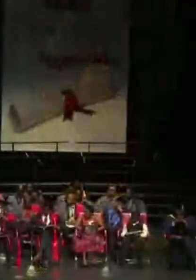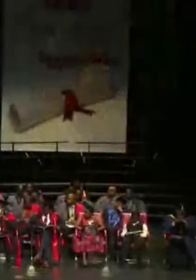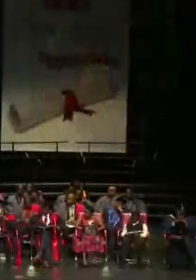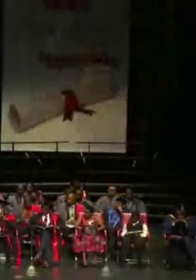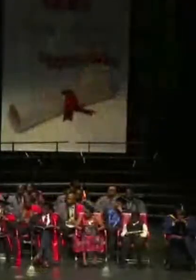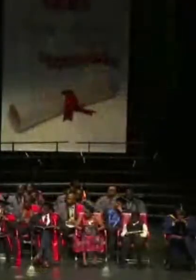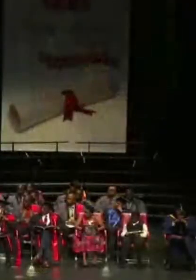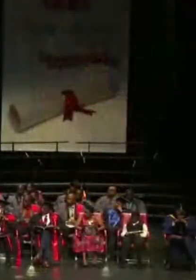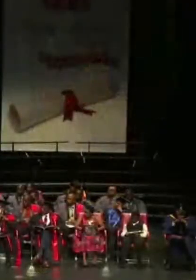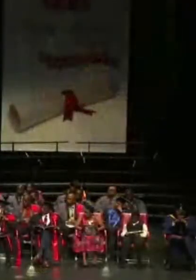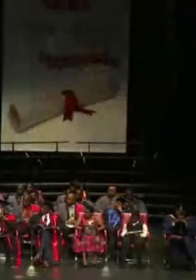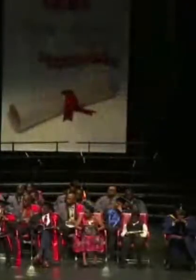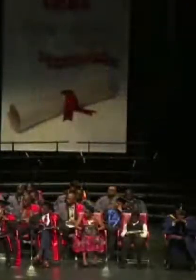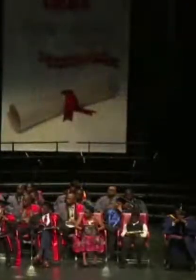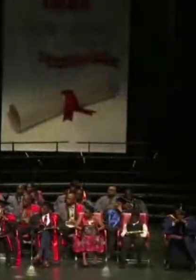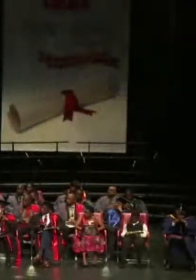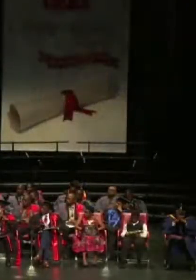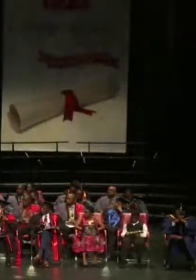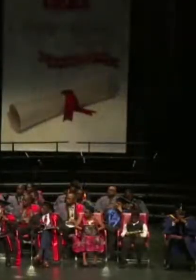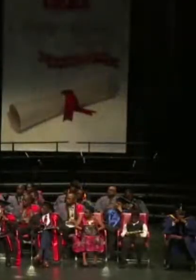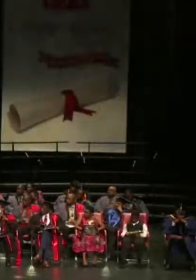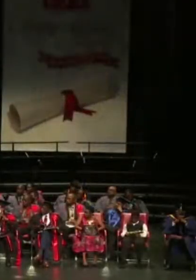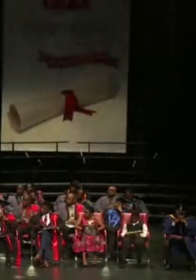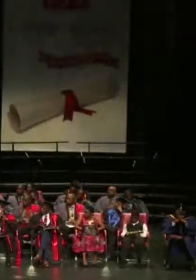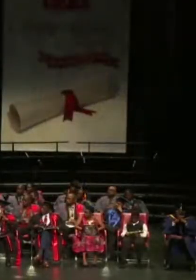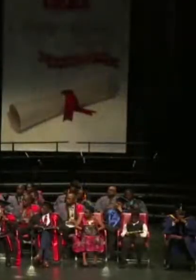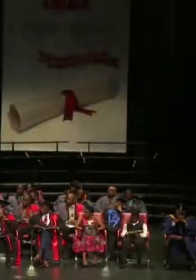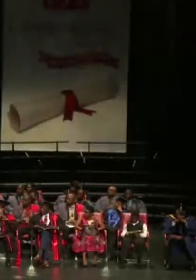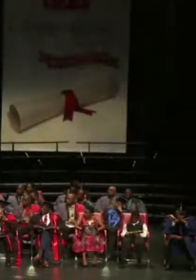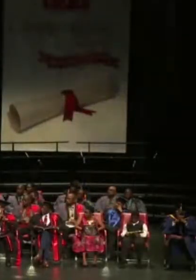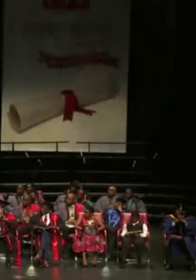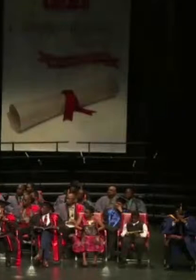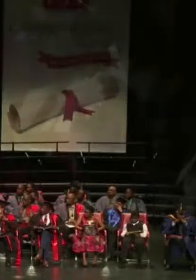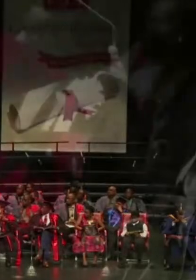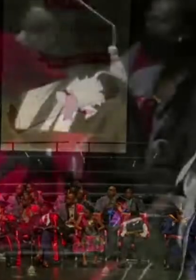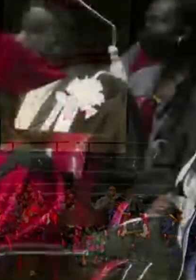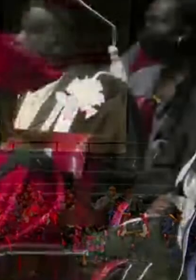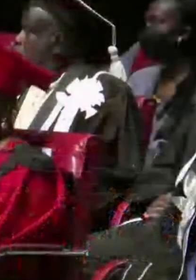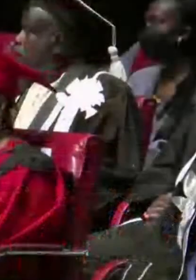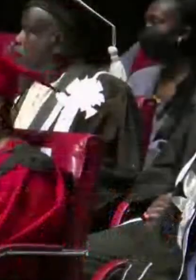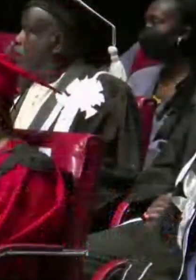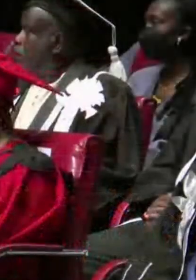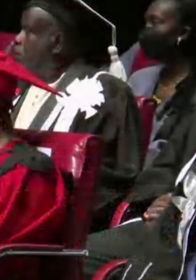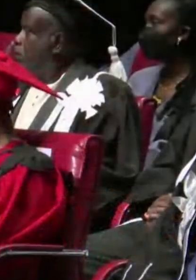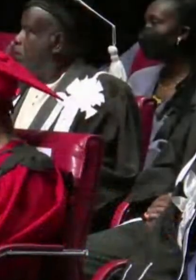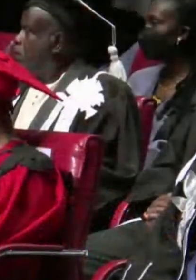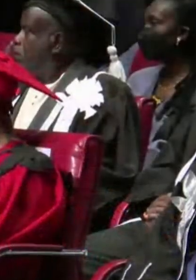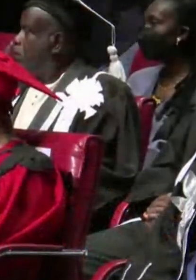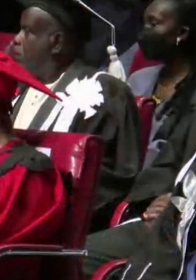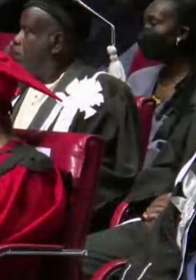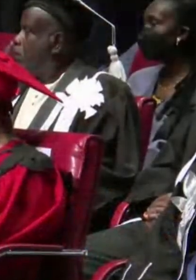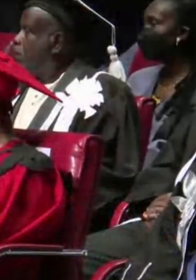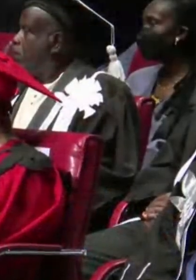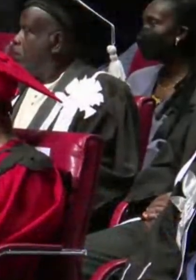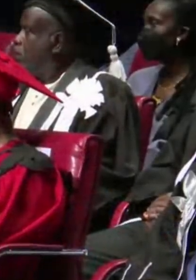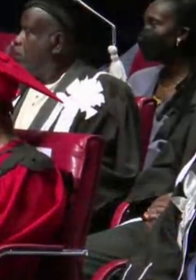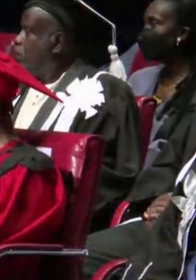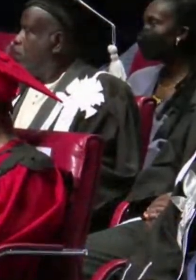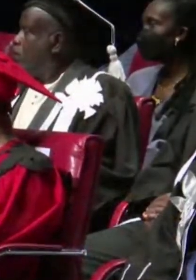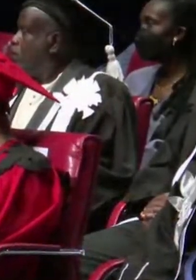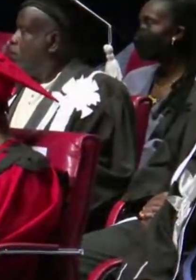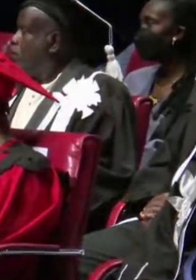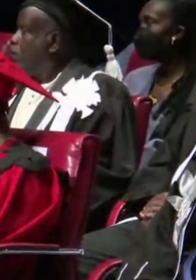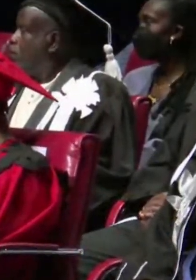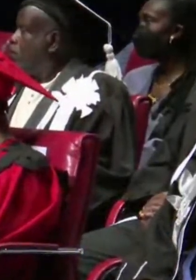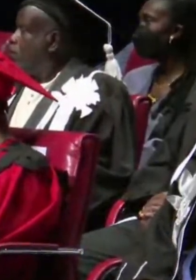And I will ask kindly that all honorary graduates at the end of your citation to kindly stand to please acknowledge Her